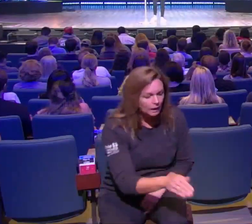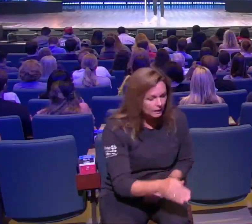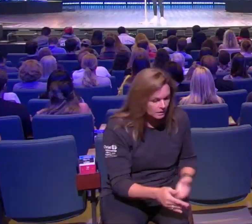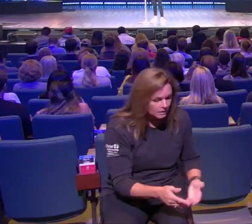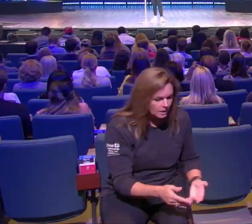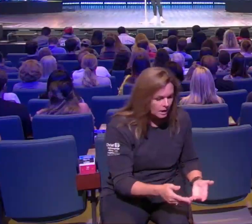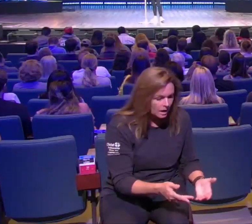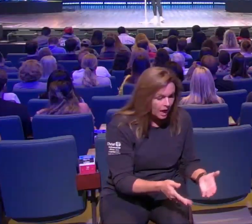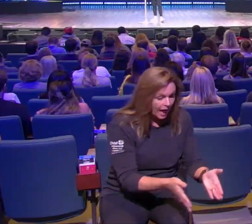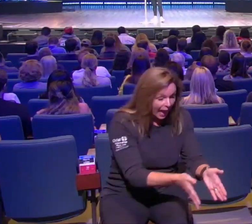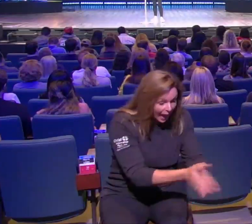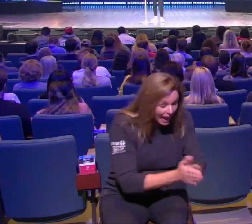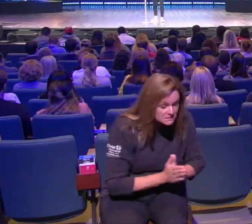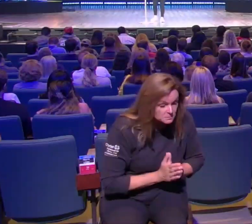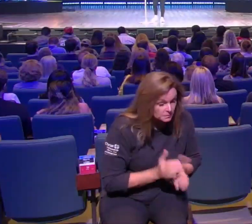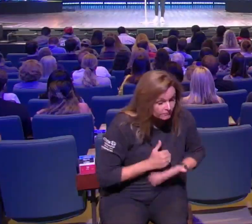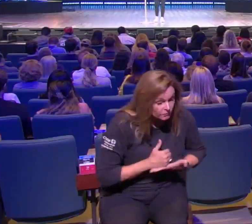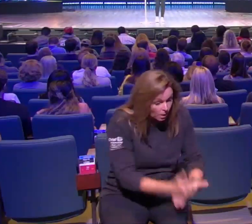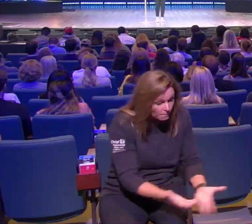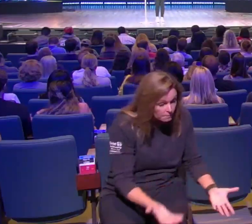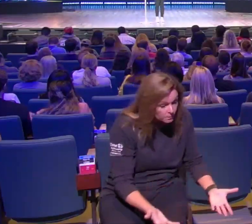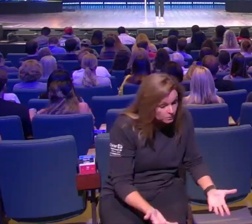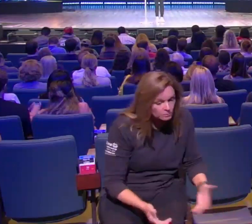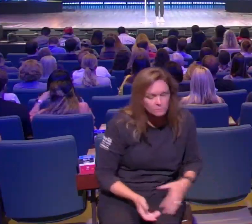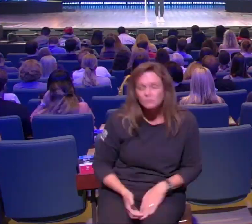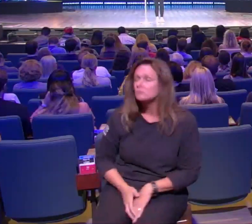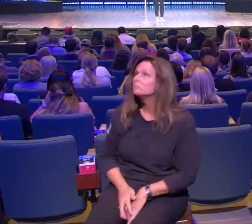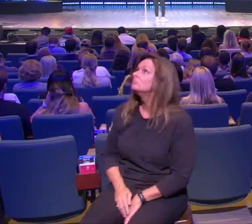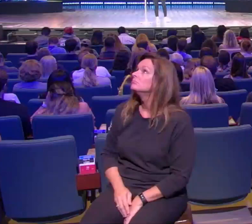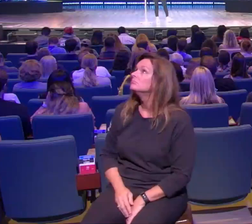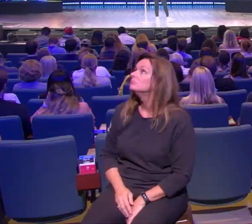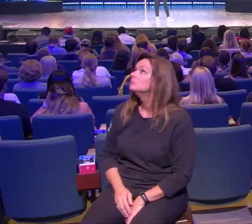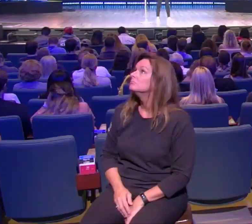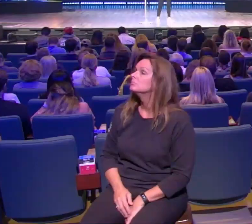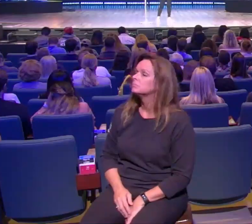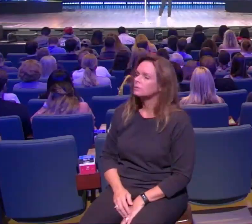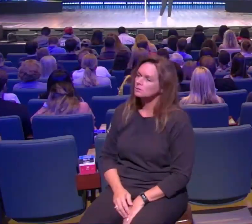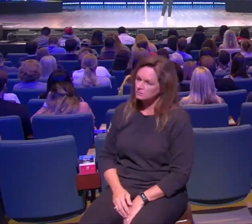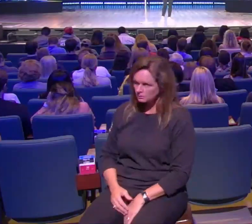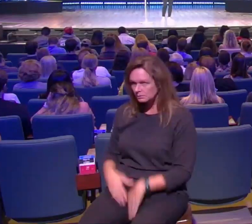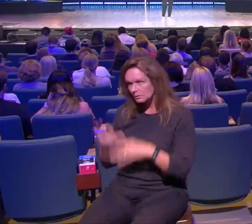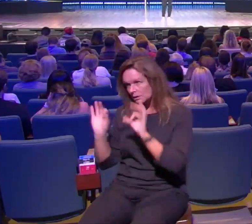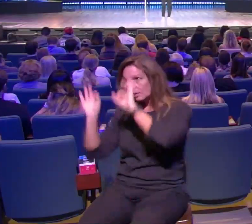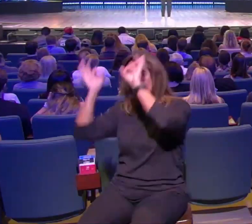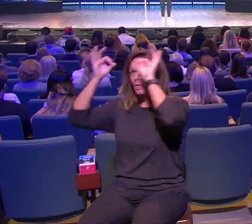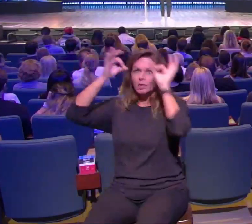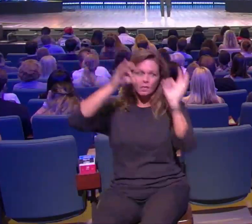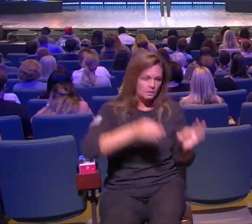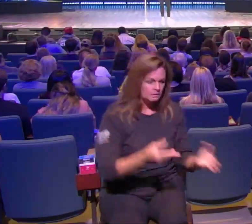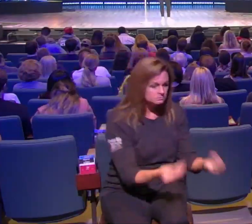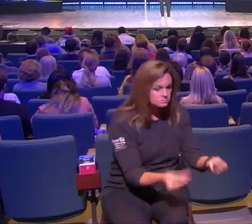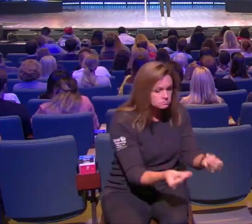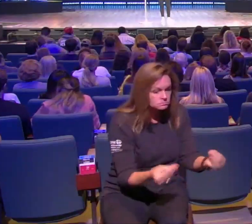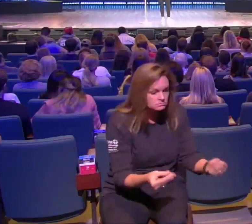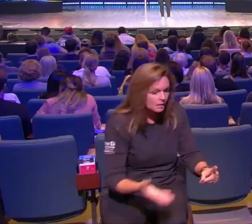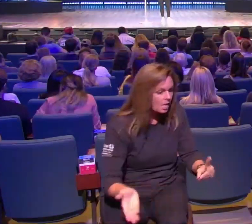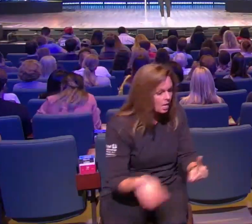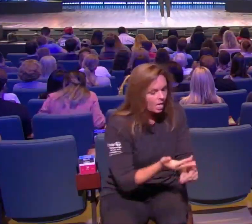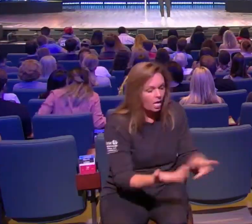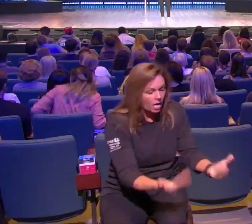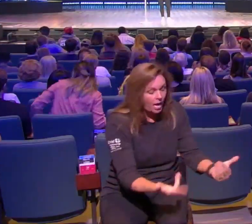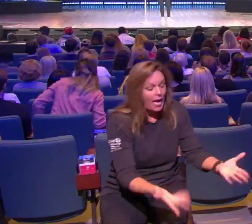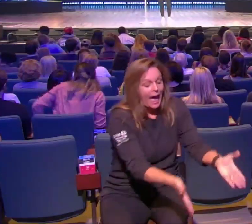daughters of Zelophehad did. We have to ask specifically. Specifically. They came and they said, we want the